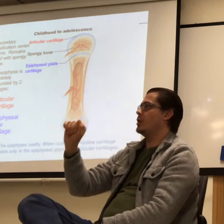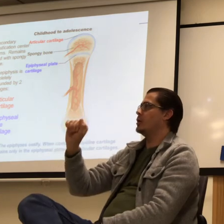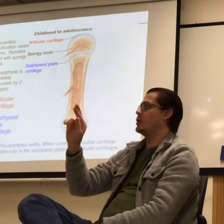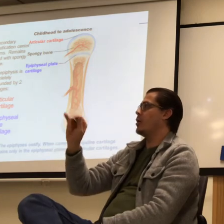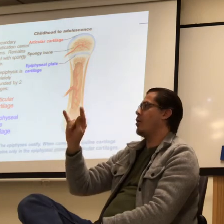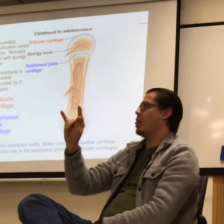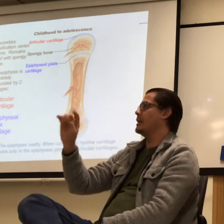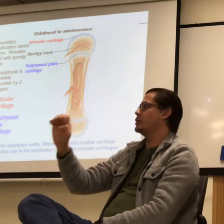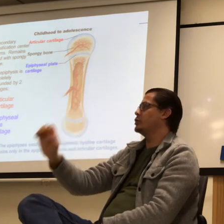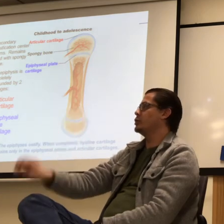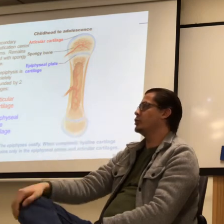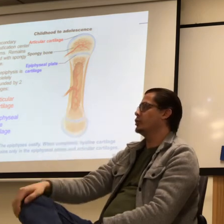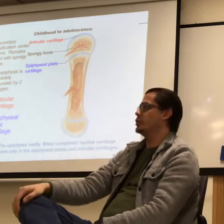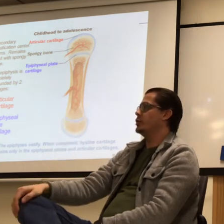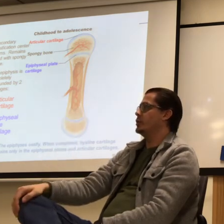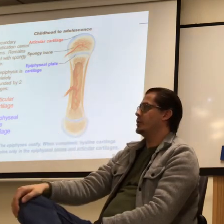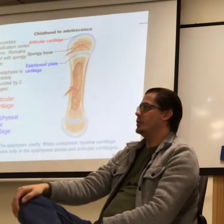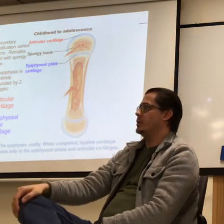cartilage.